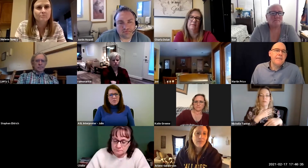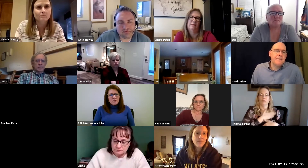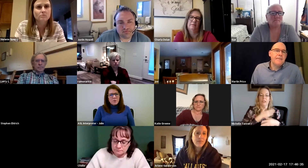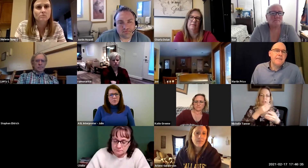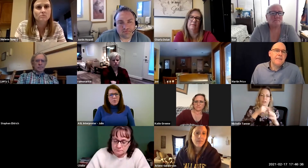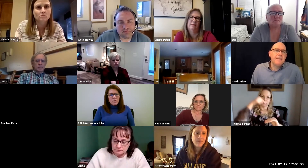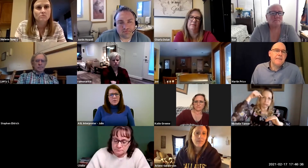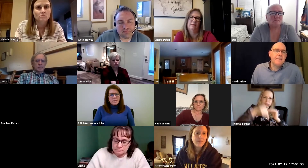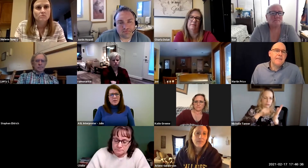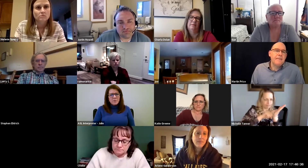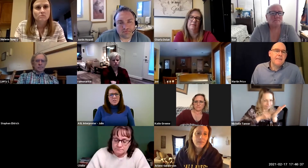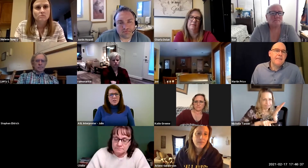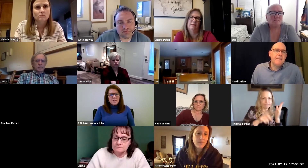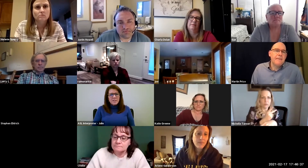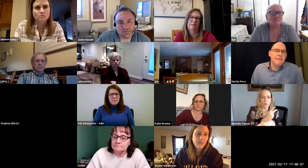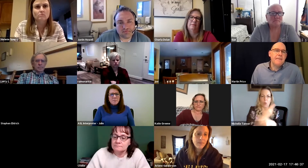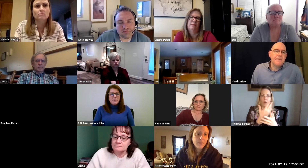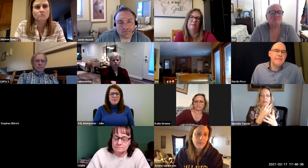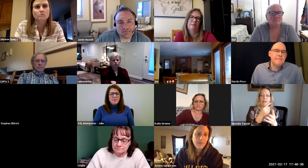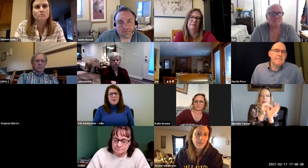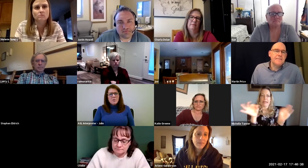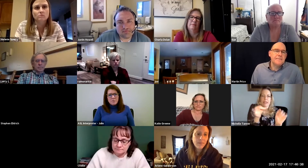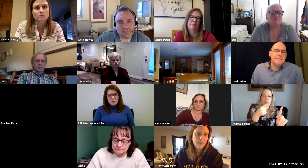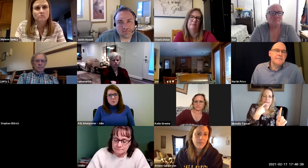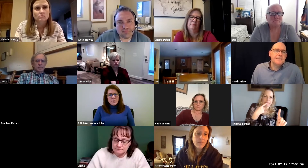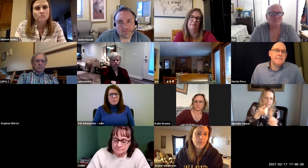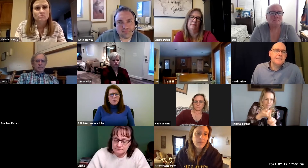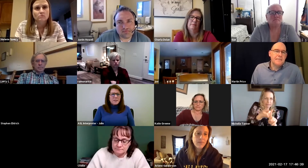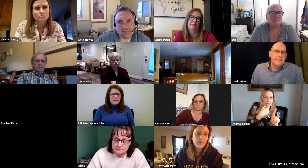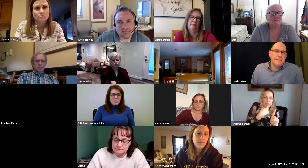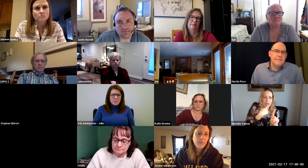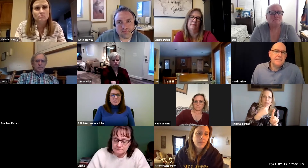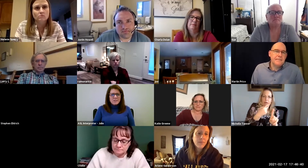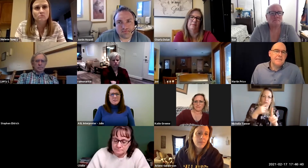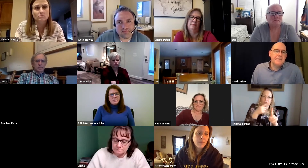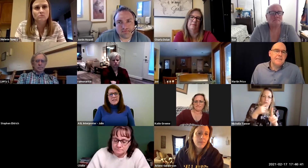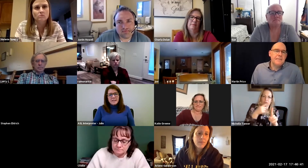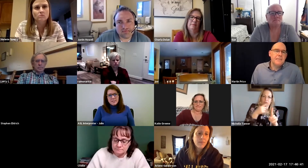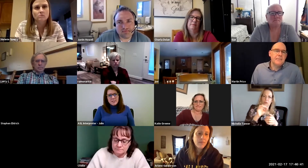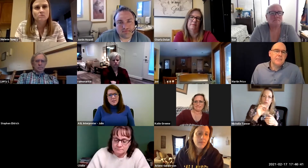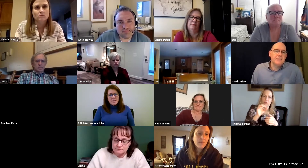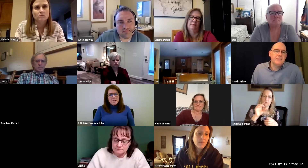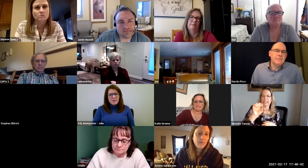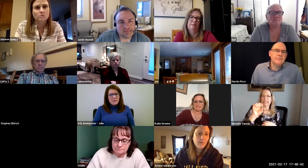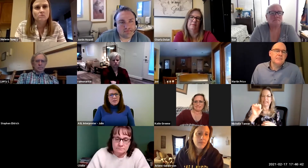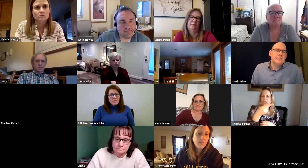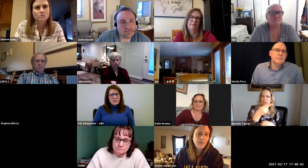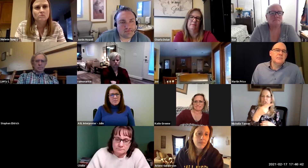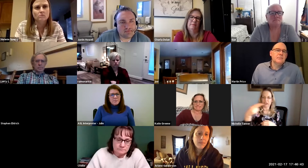Thank you, Martin, for your report. I appreciate the in-depth review and what the language says